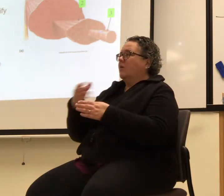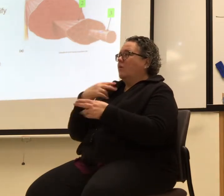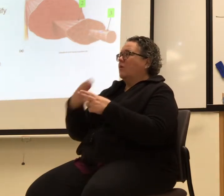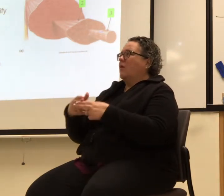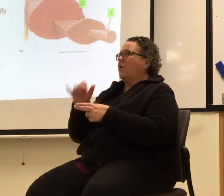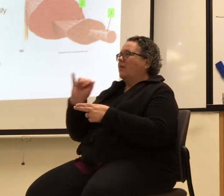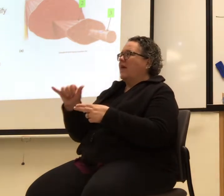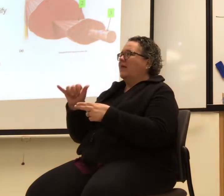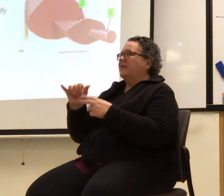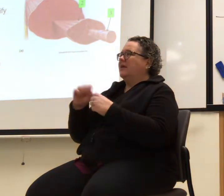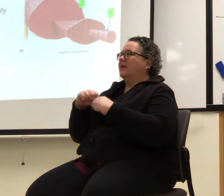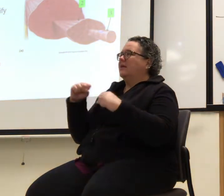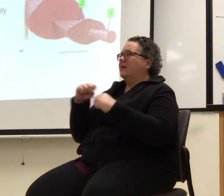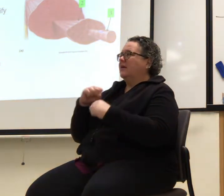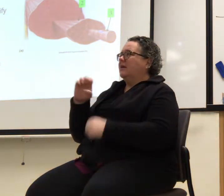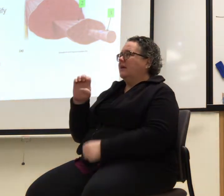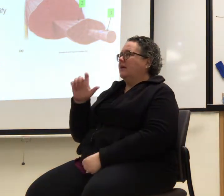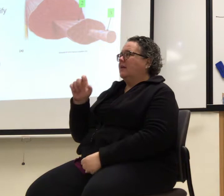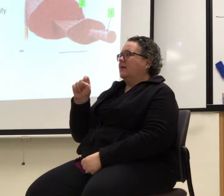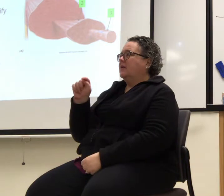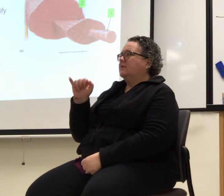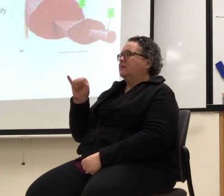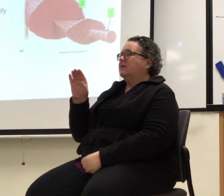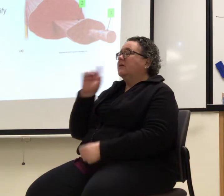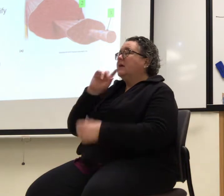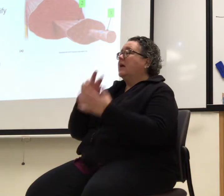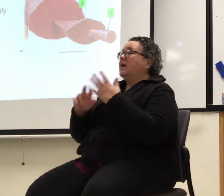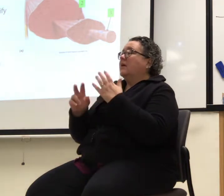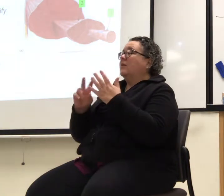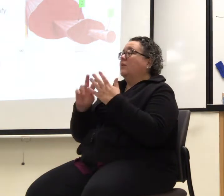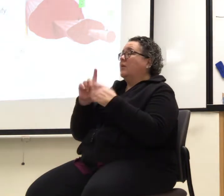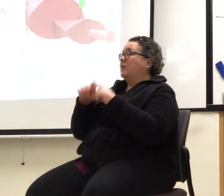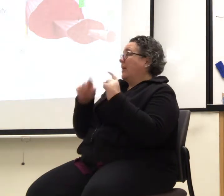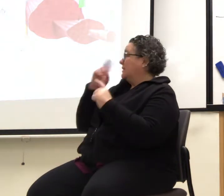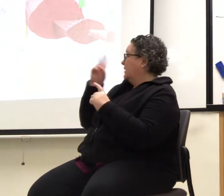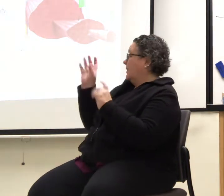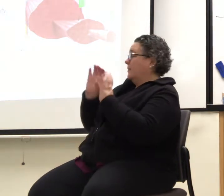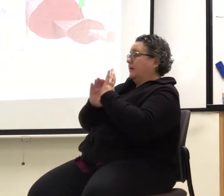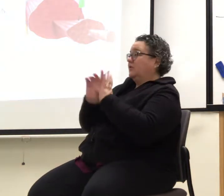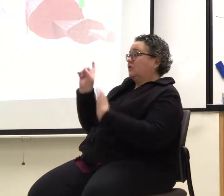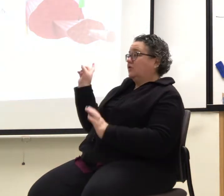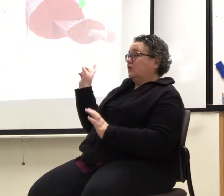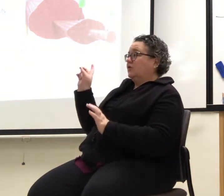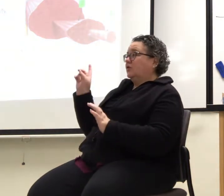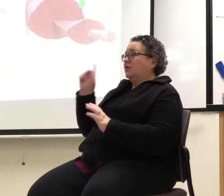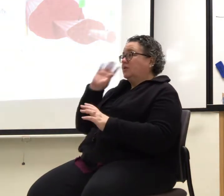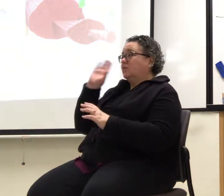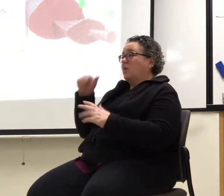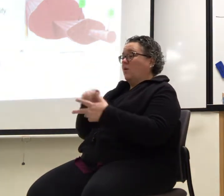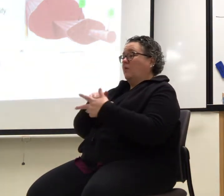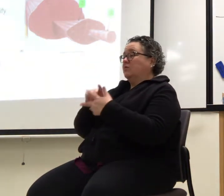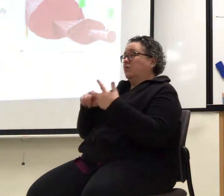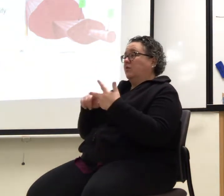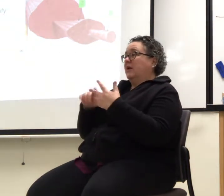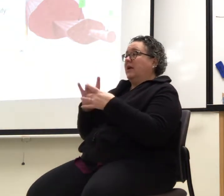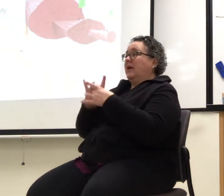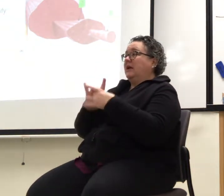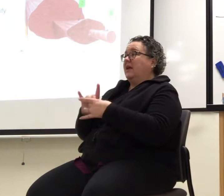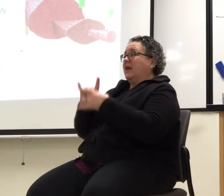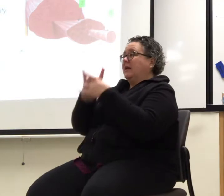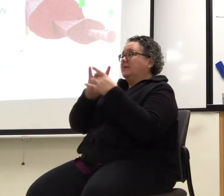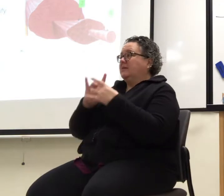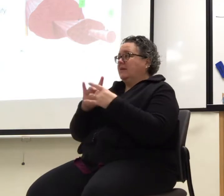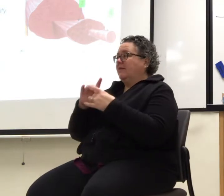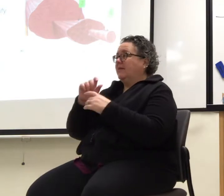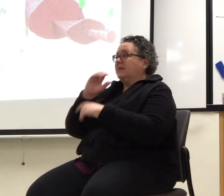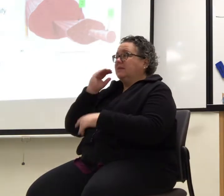that elasticity I mentioned earlier. What you can't see in the picture, what you should know is that these 3 connective tissues at the ends of the